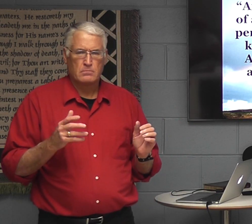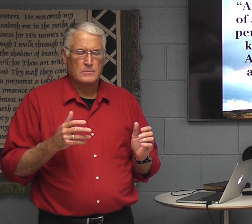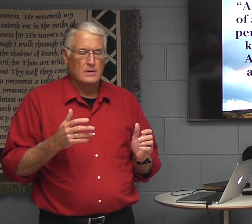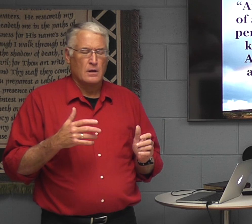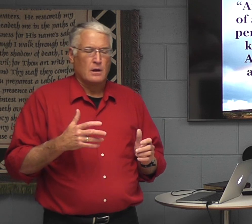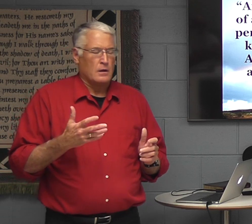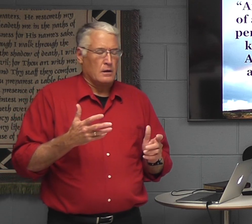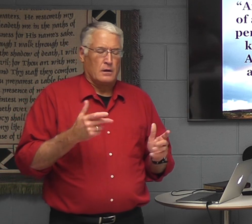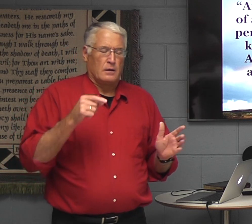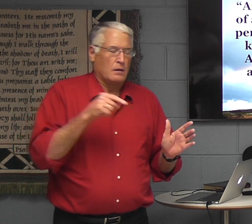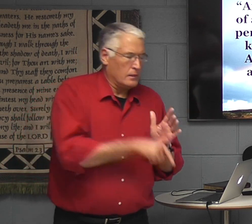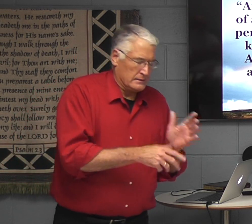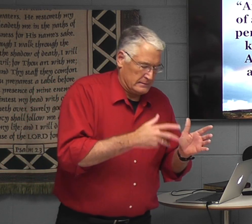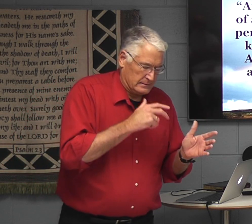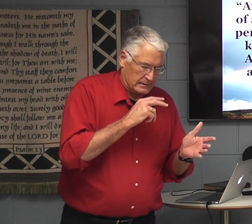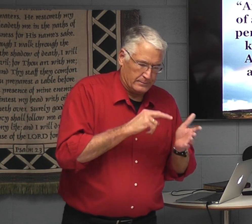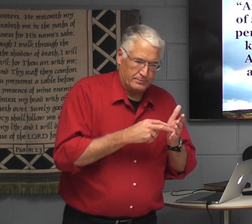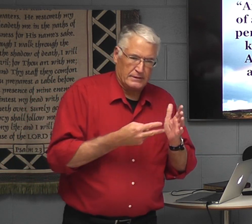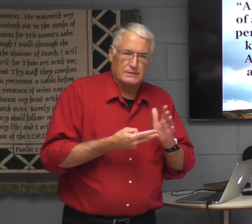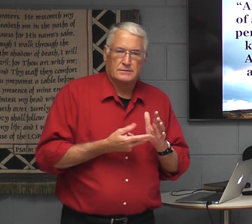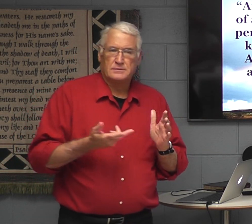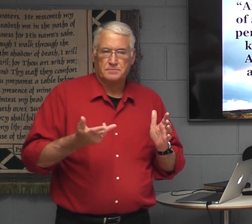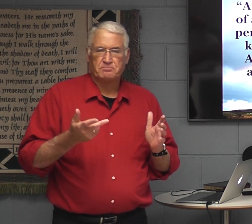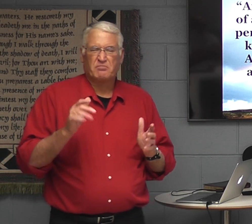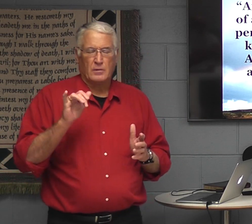you didn't kill someone out of anger,